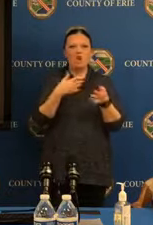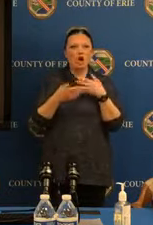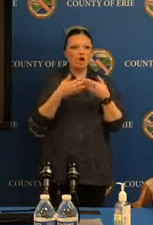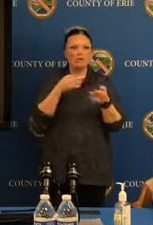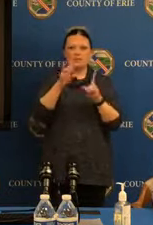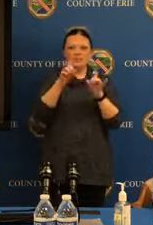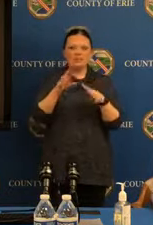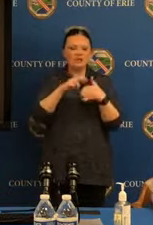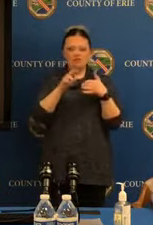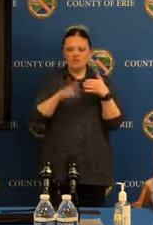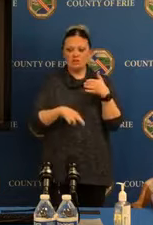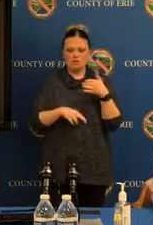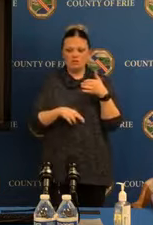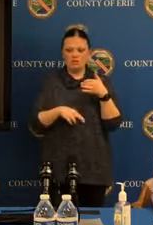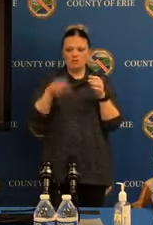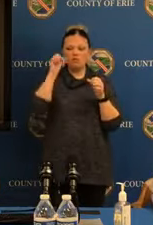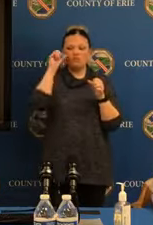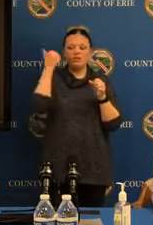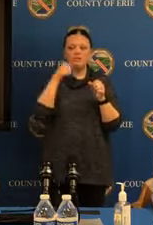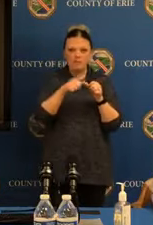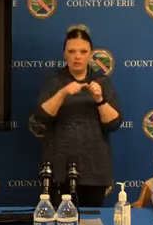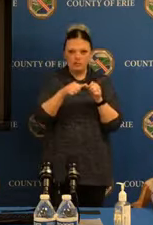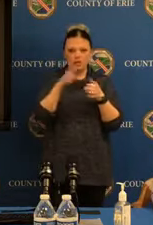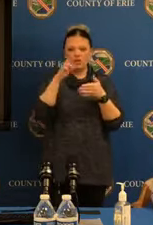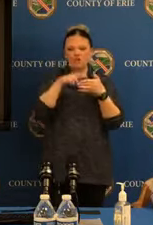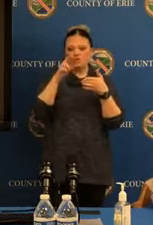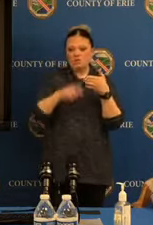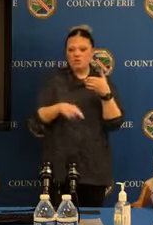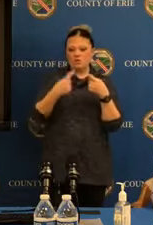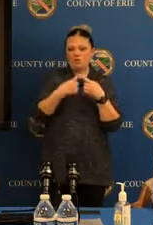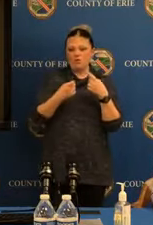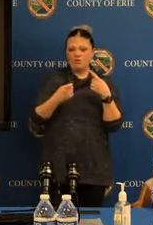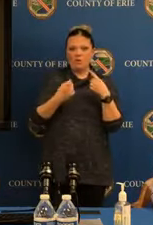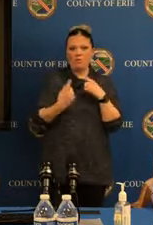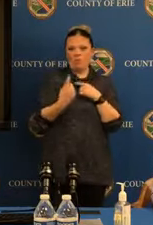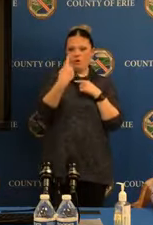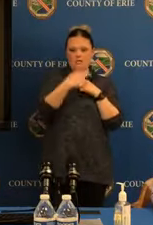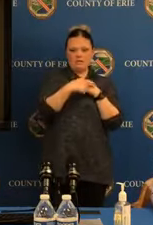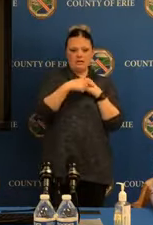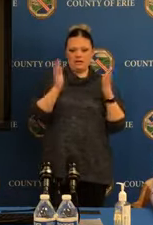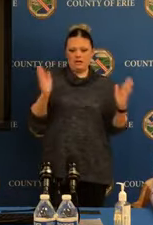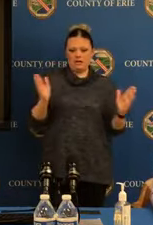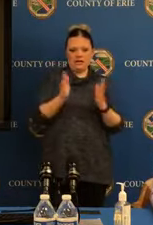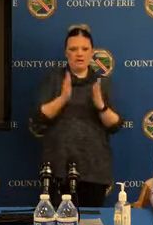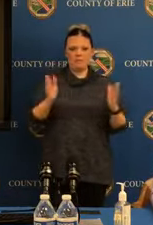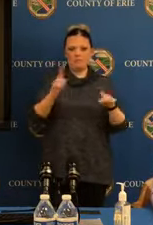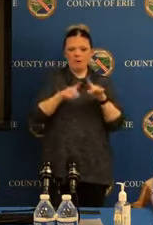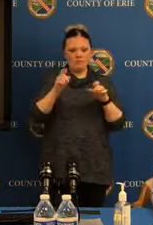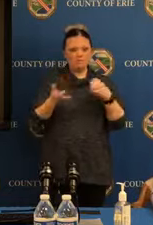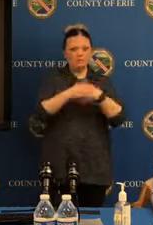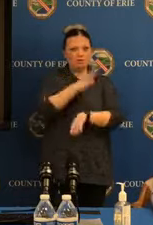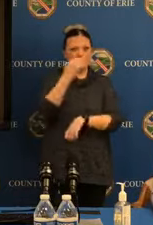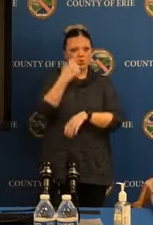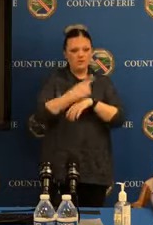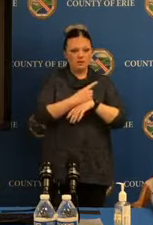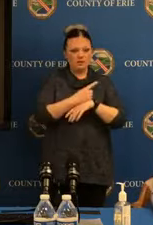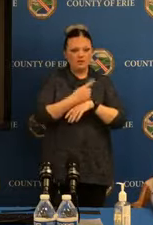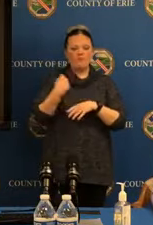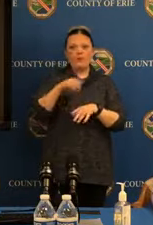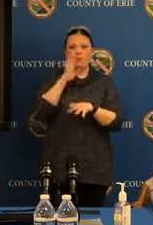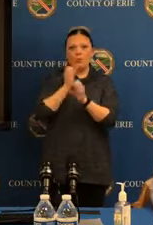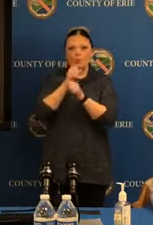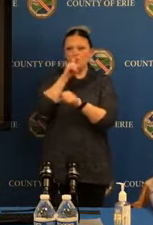test results are. Remember, it's just a result for one point of time. So, we will make sure that the people who